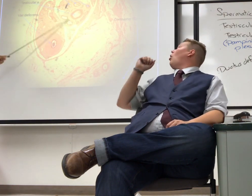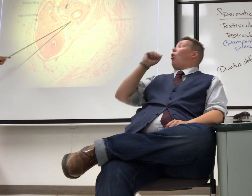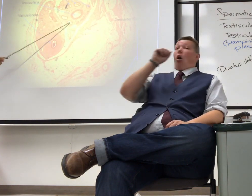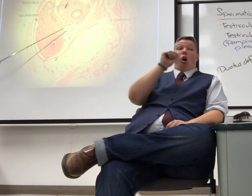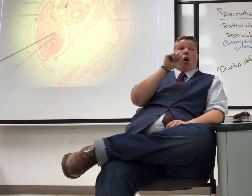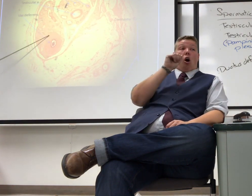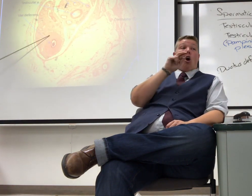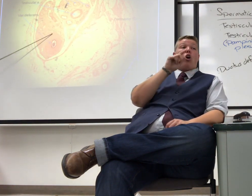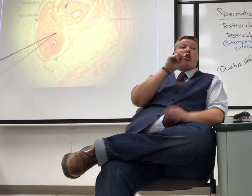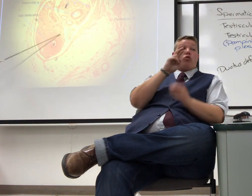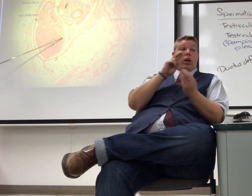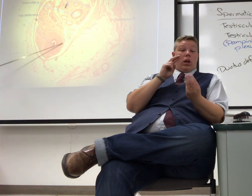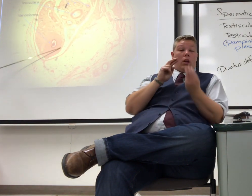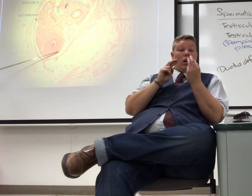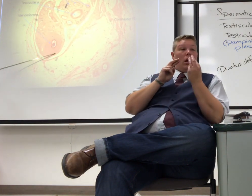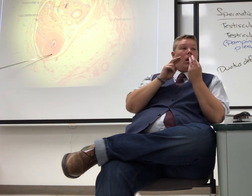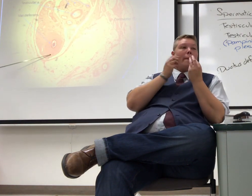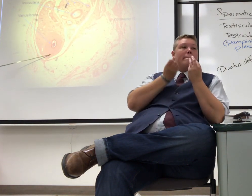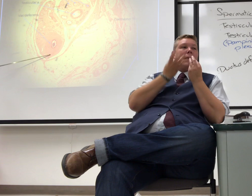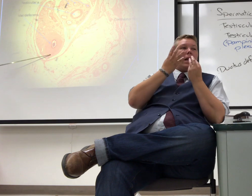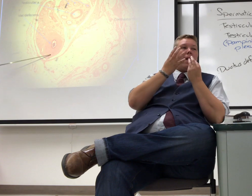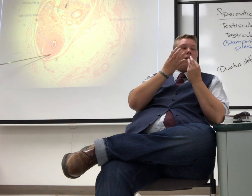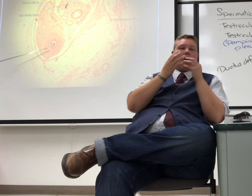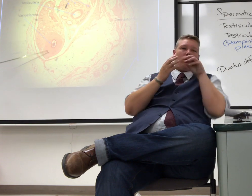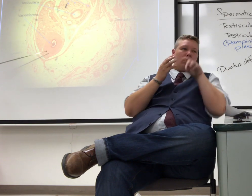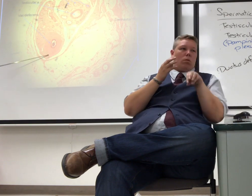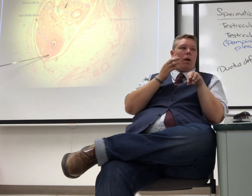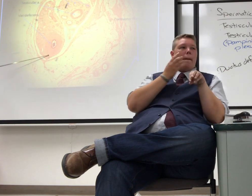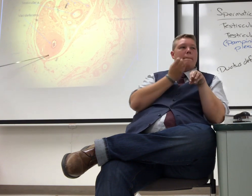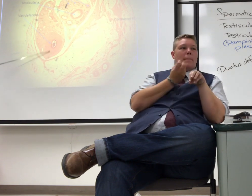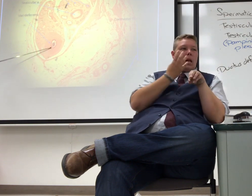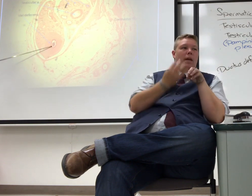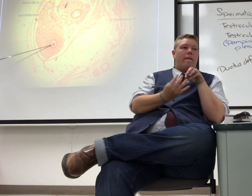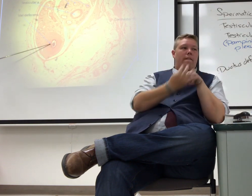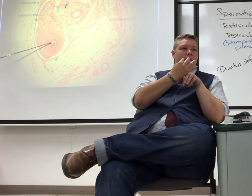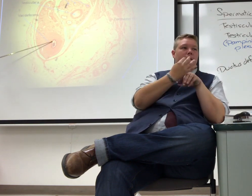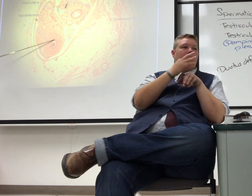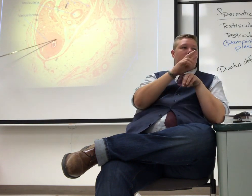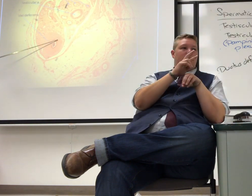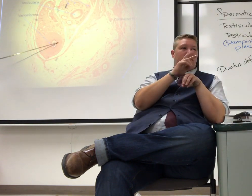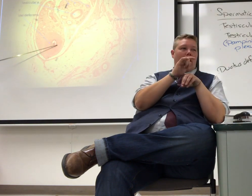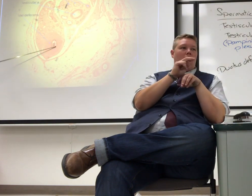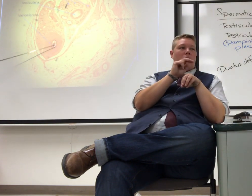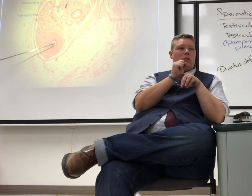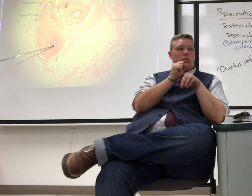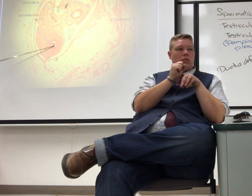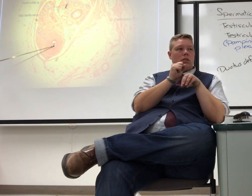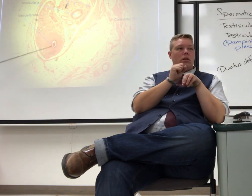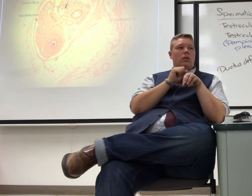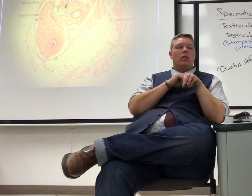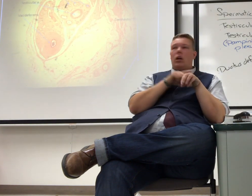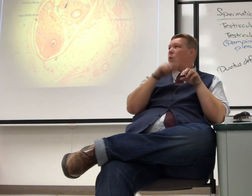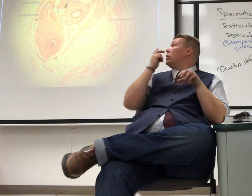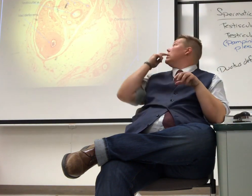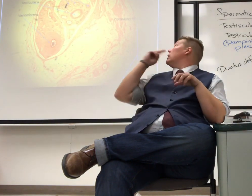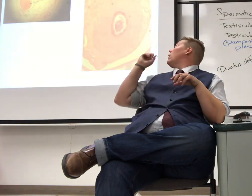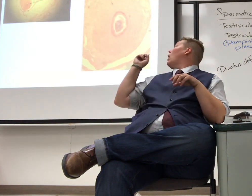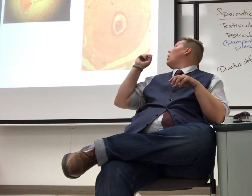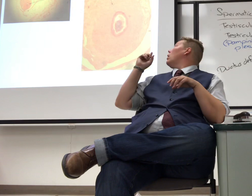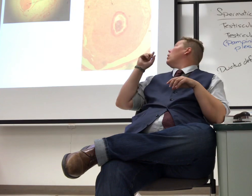many veins, and the ductus deferens down here. It's pretty obvious. It has a columnar epithelium and sperm in the